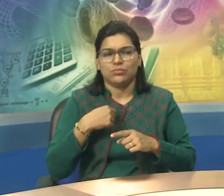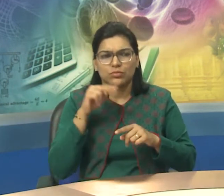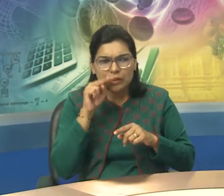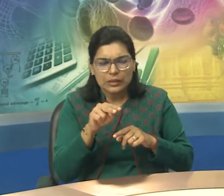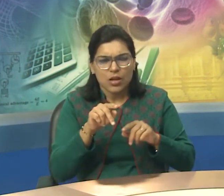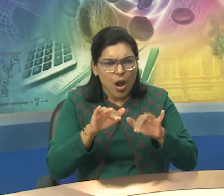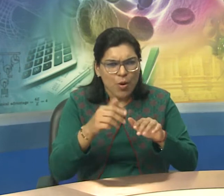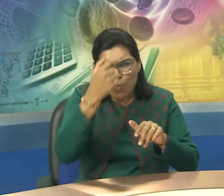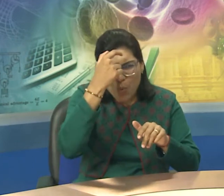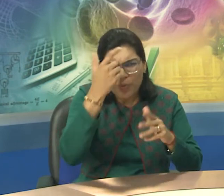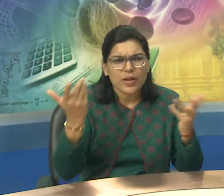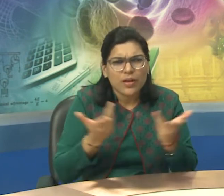own requirement,